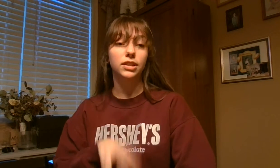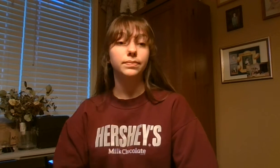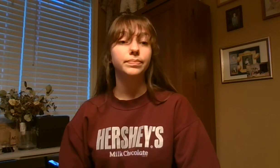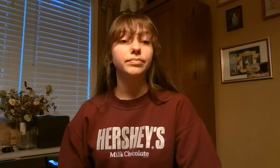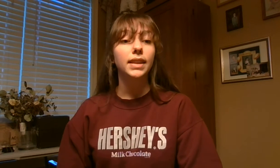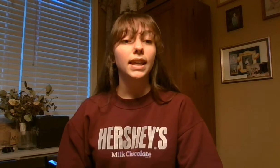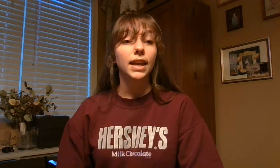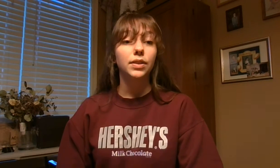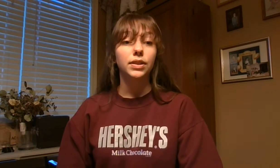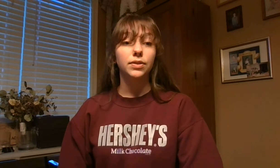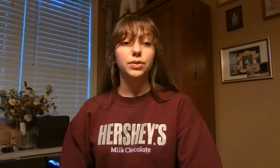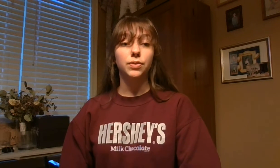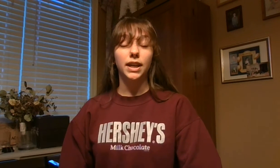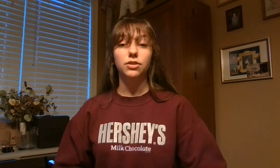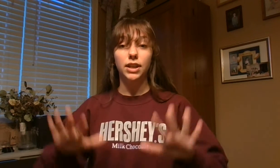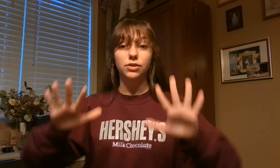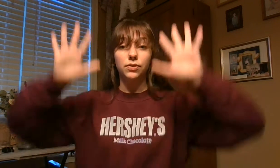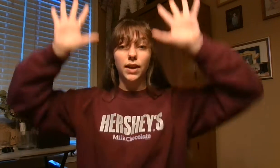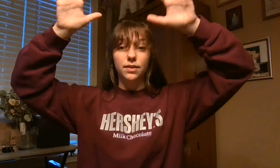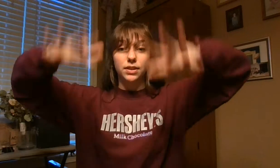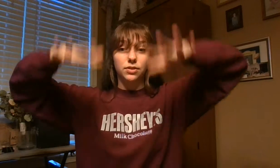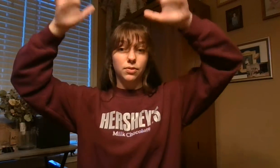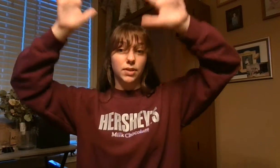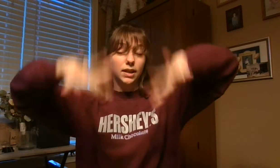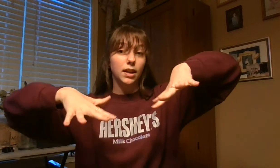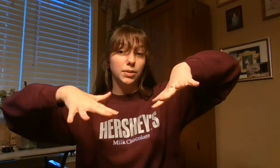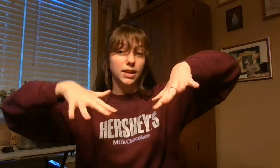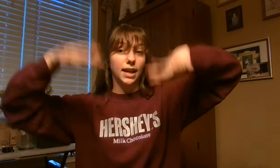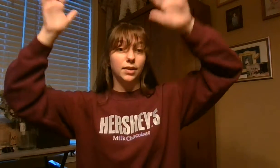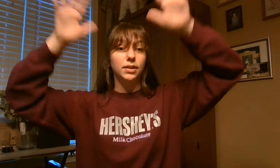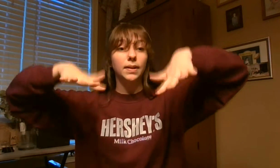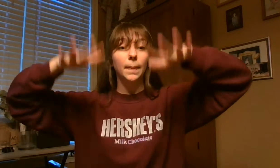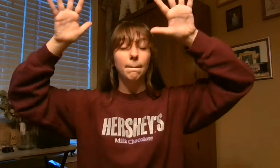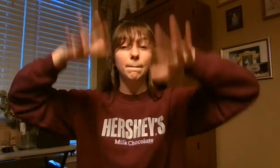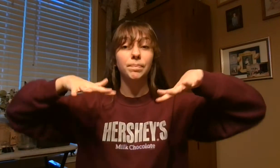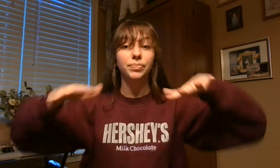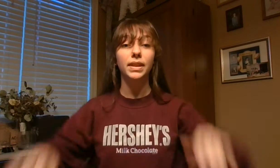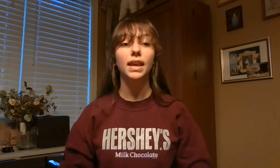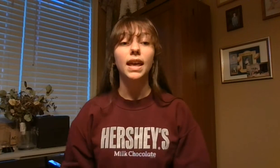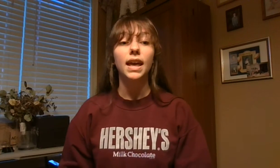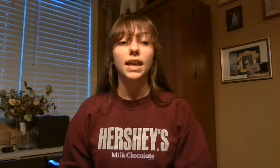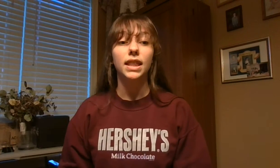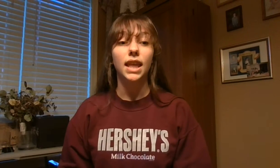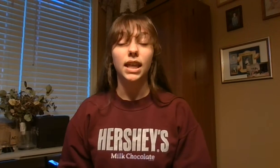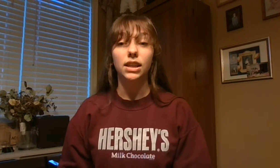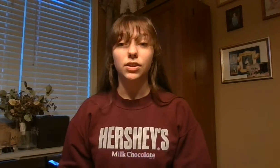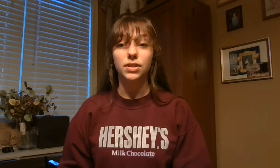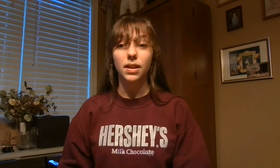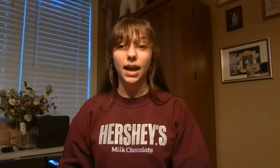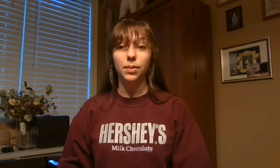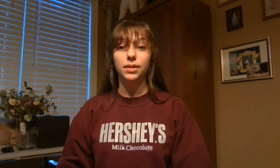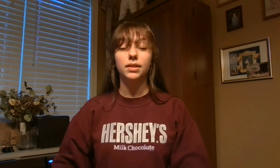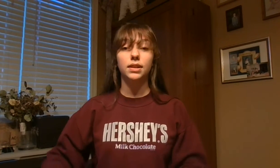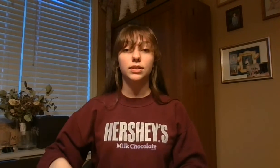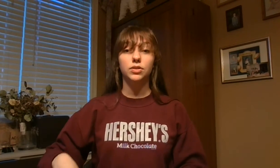chin. There's rain, you take two fives and it's the rain coming down. And then there's cloud. You